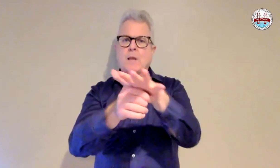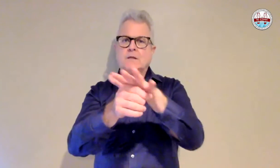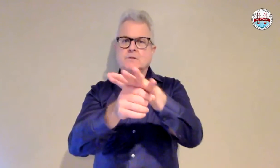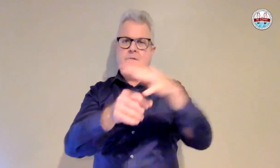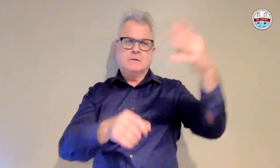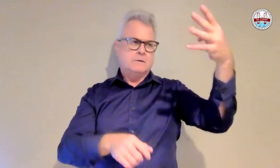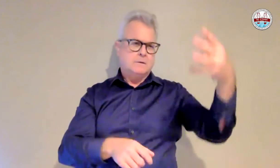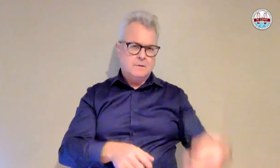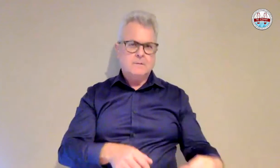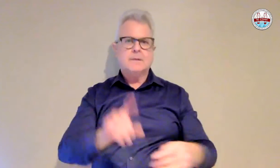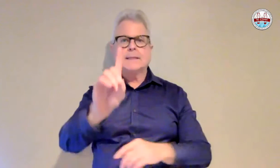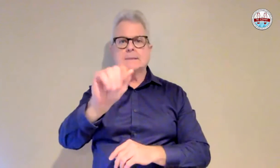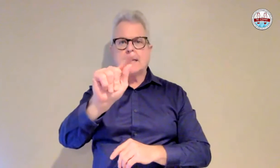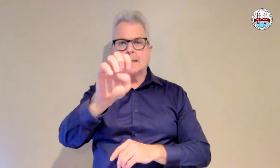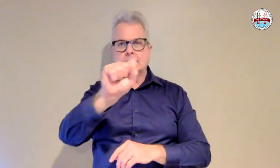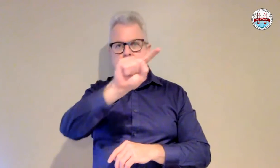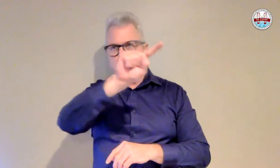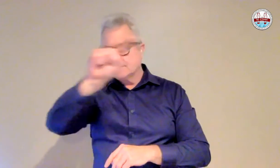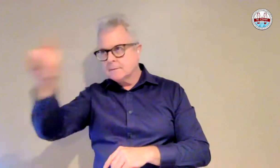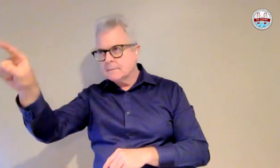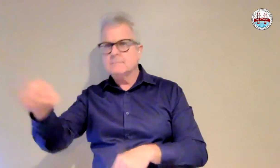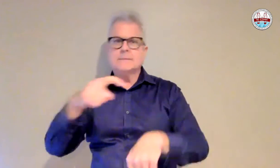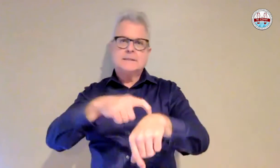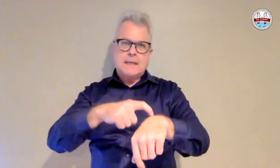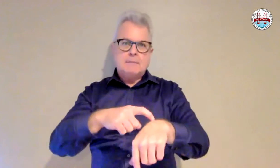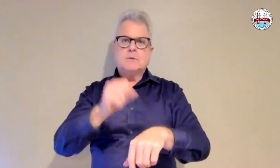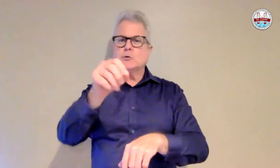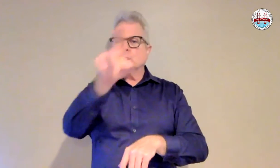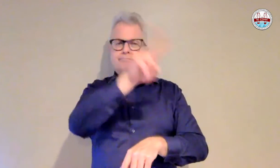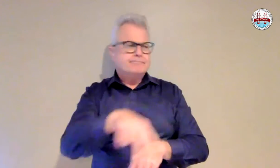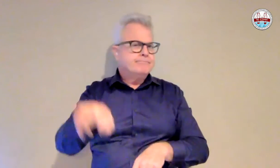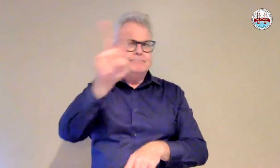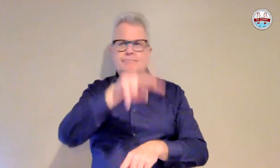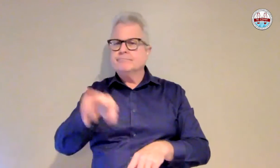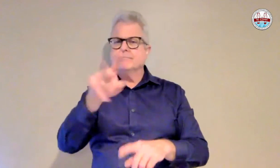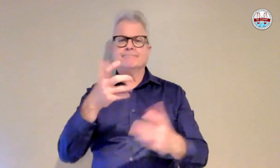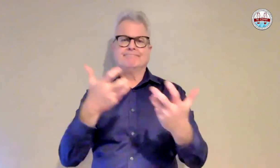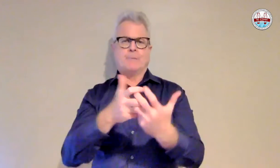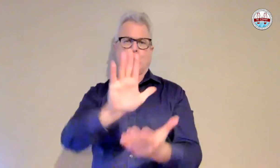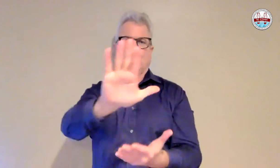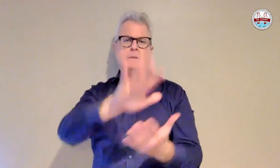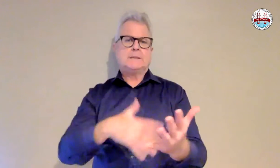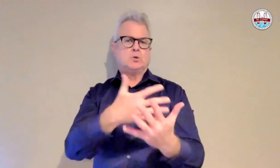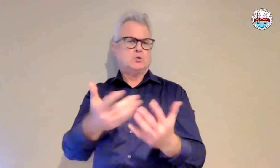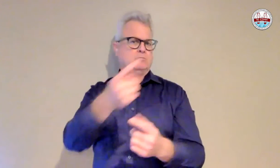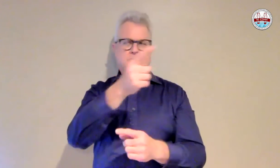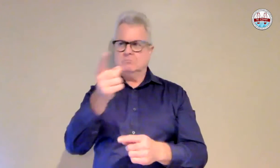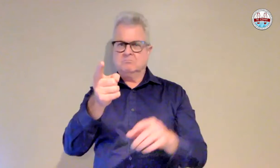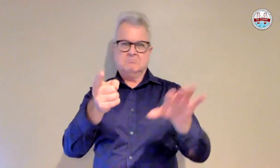all the various locations of where you want to take your test by date and time. So you look around and find which